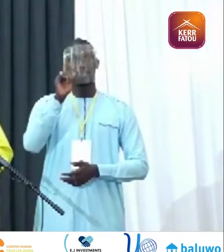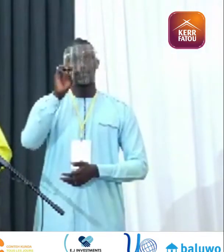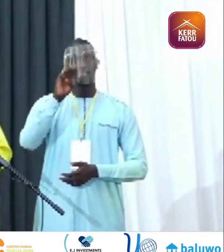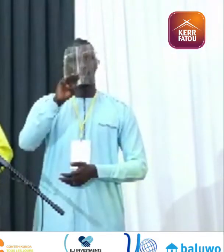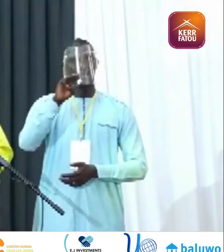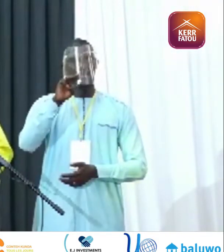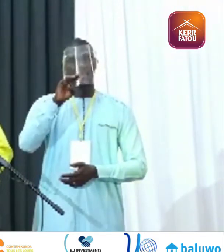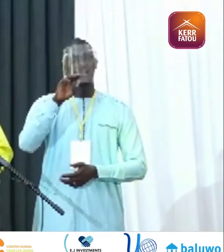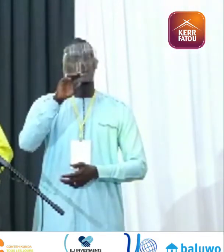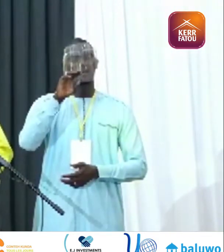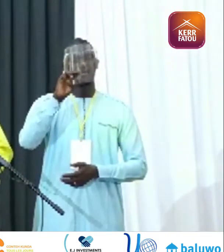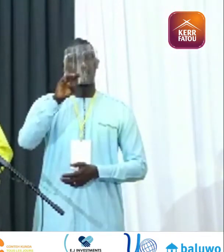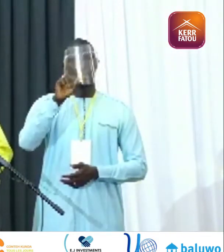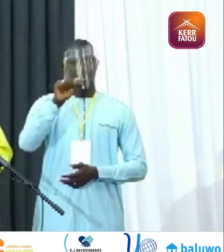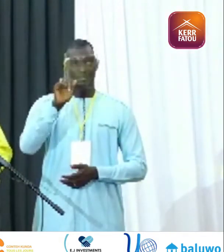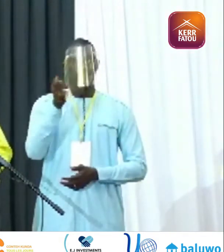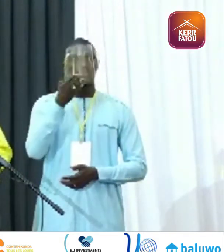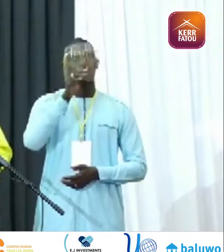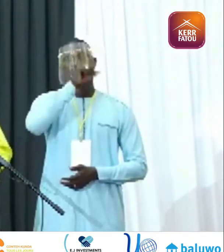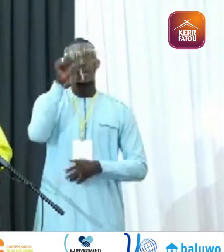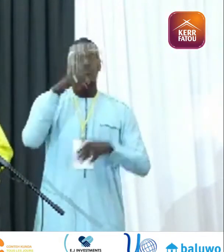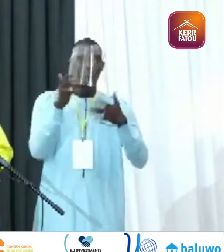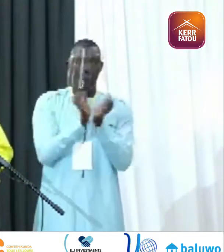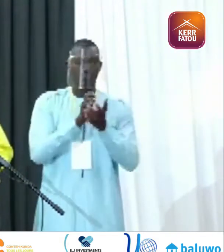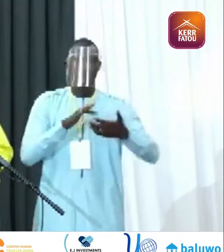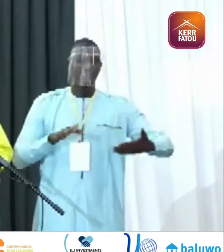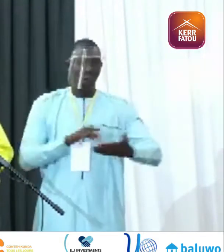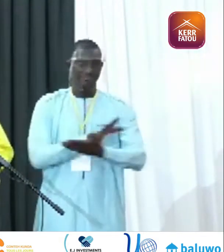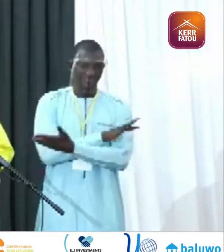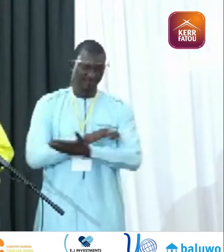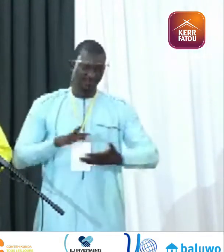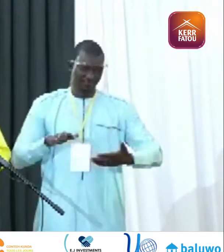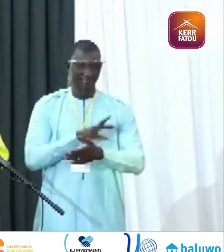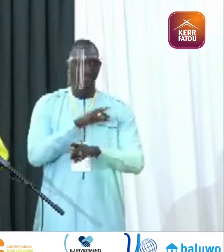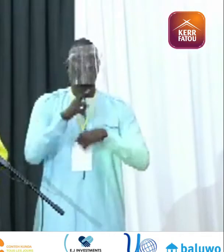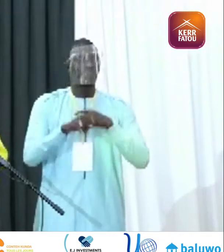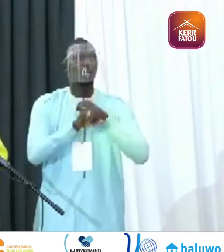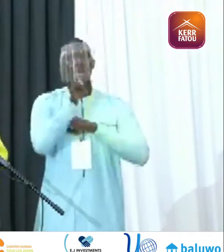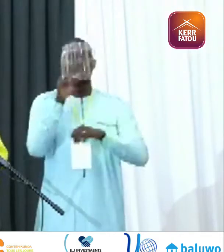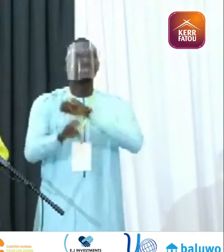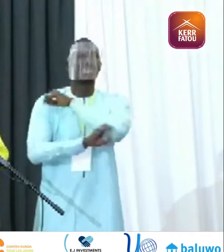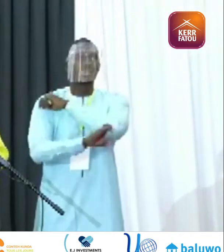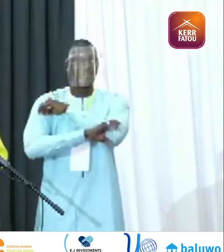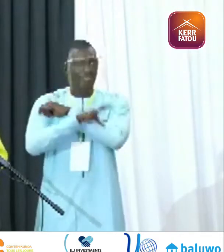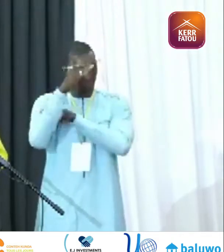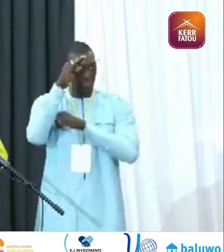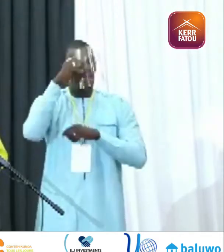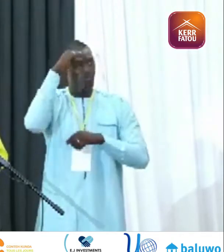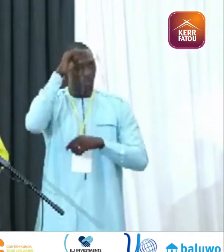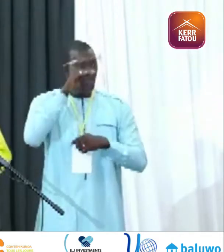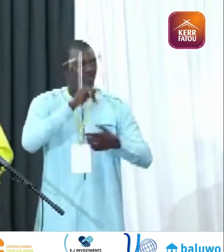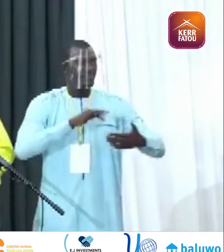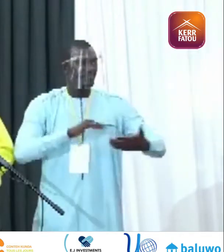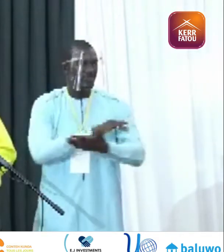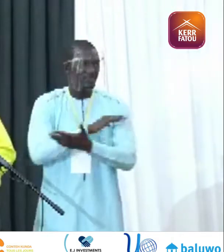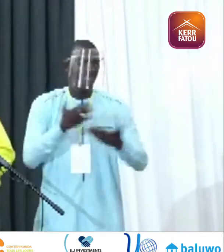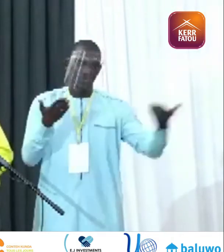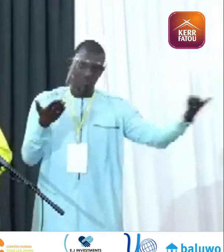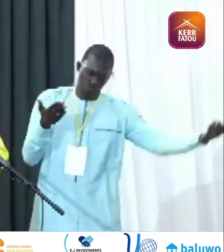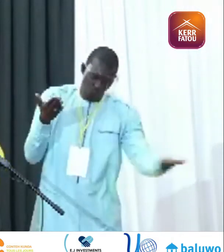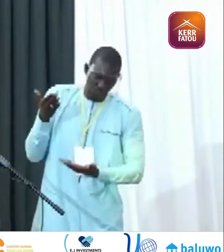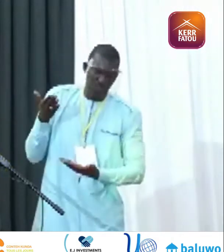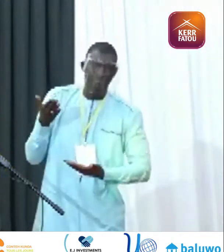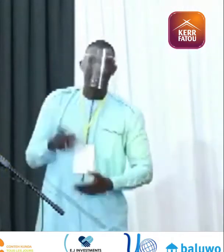activity bi, ci program bi ak fogna Kasamas Boyo. Mr. Barhama, you have the floor,